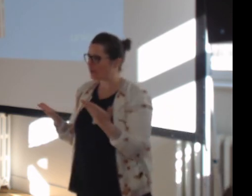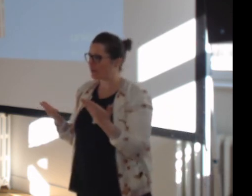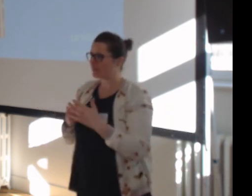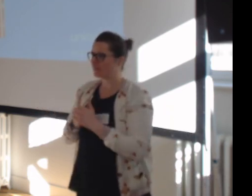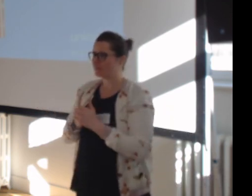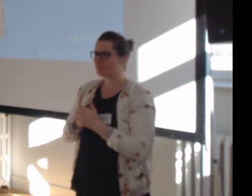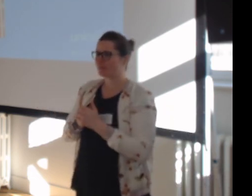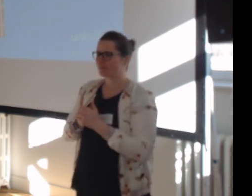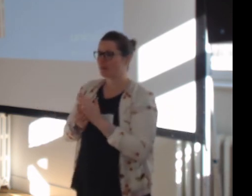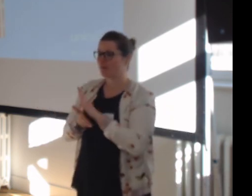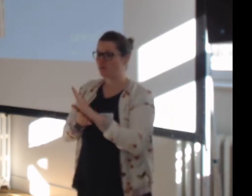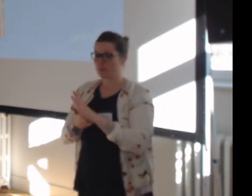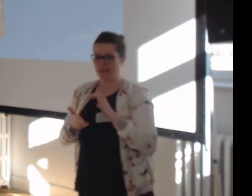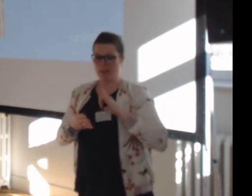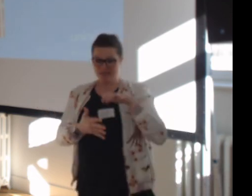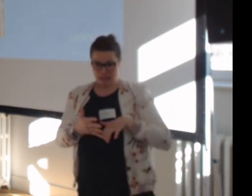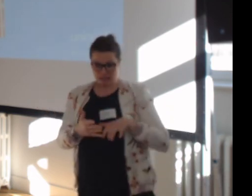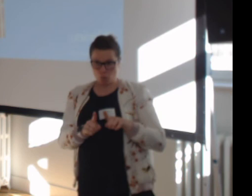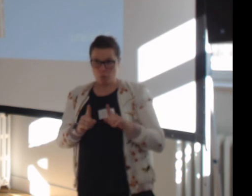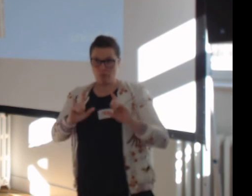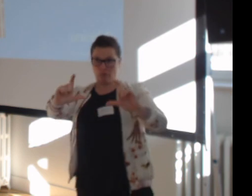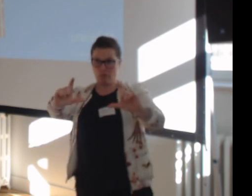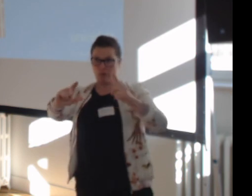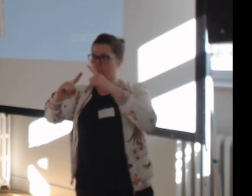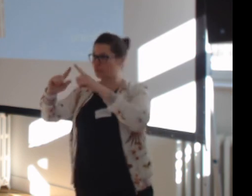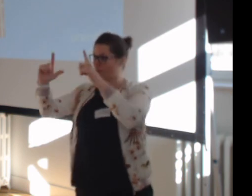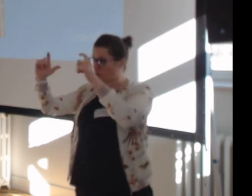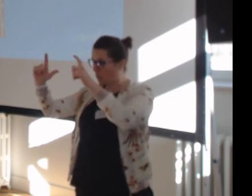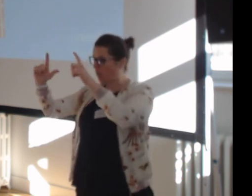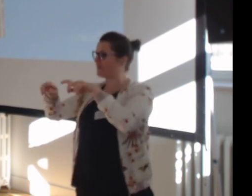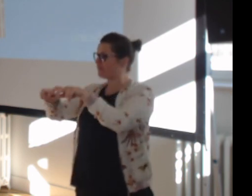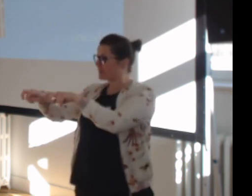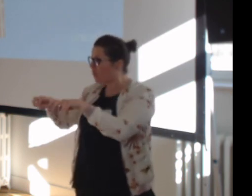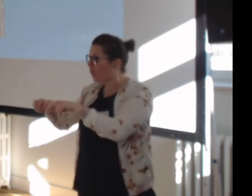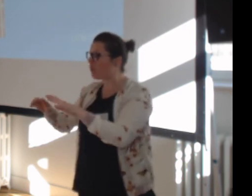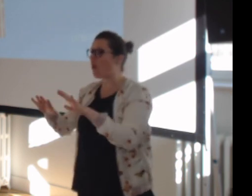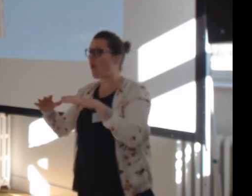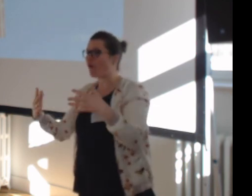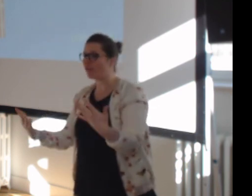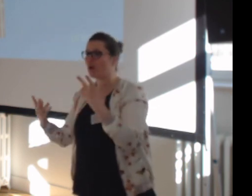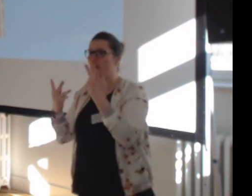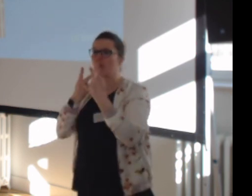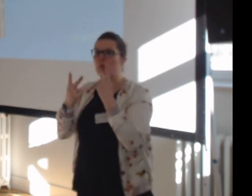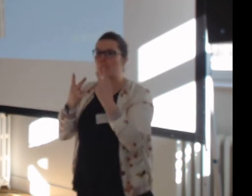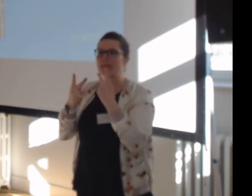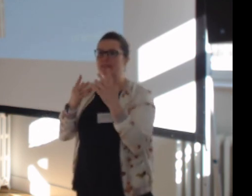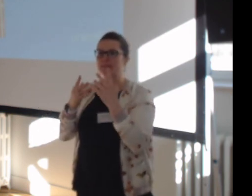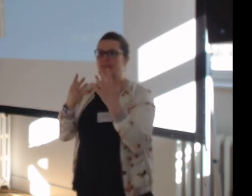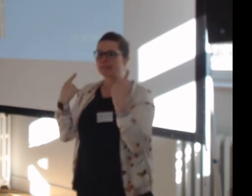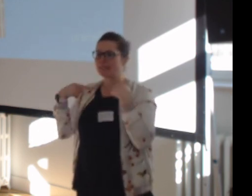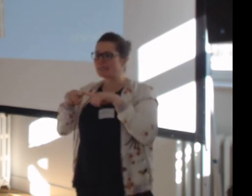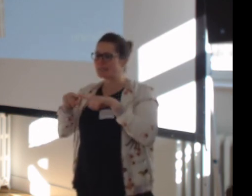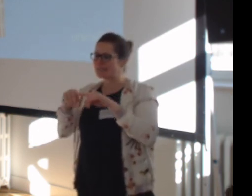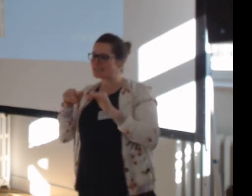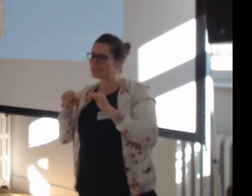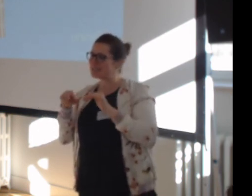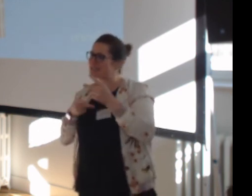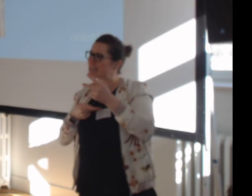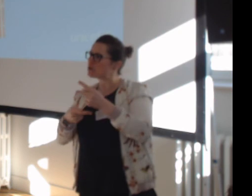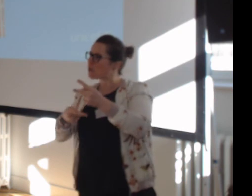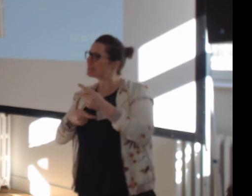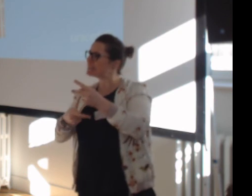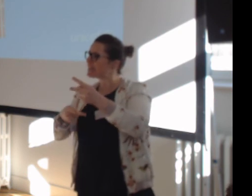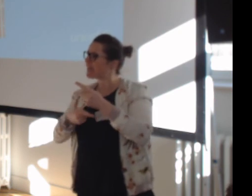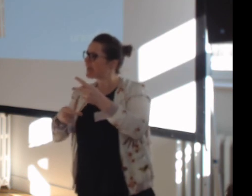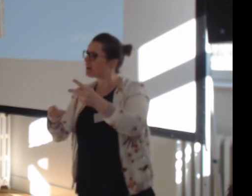you have the text as well as the images and the video? Do you try and synchronize it so that the highlighting